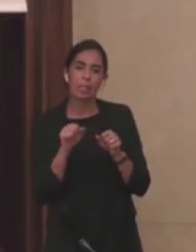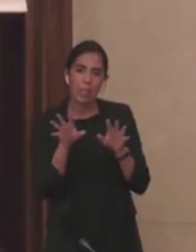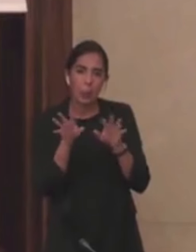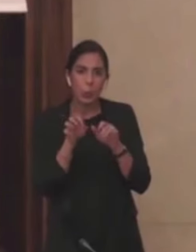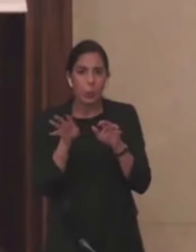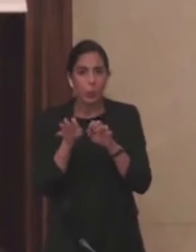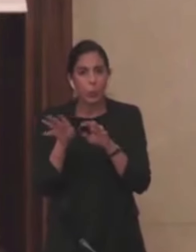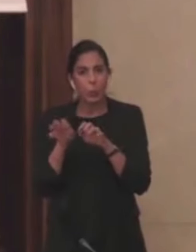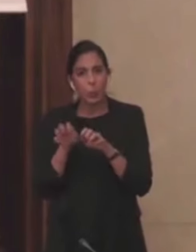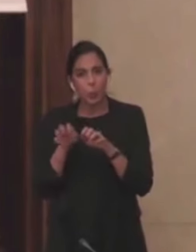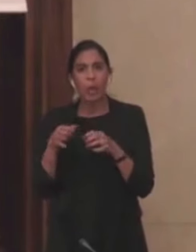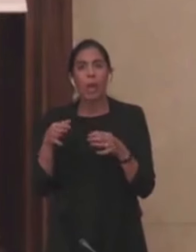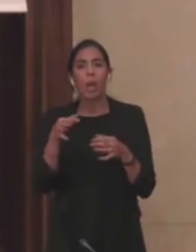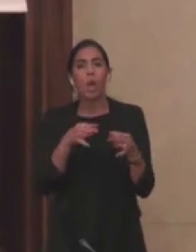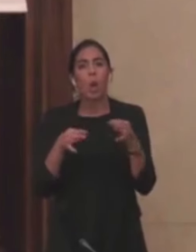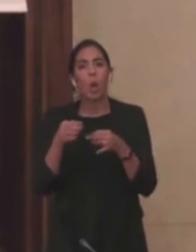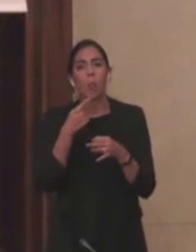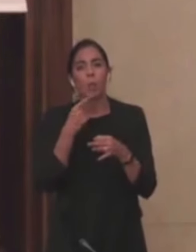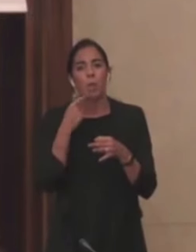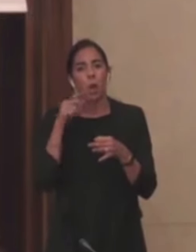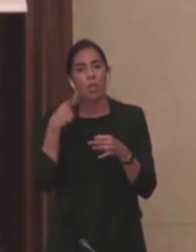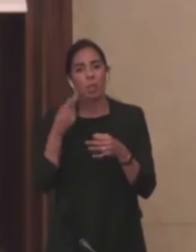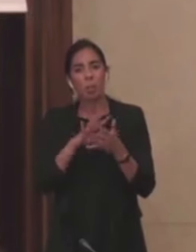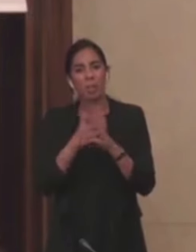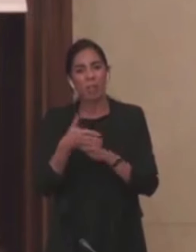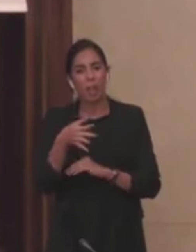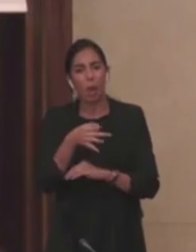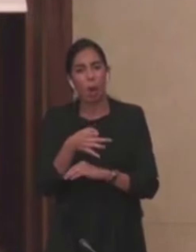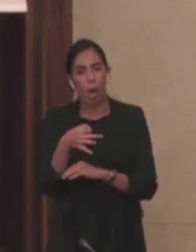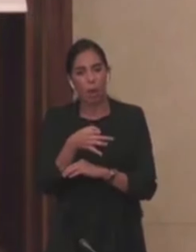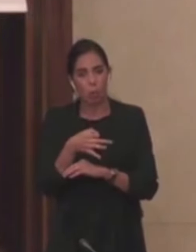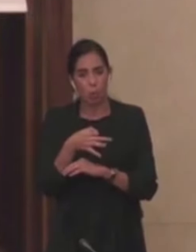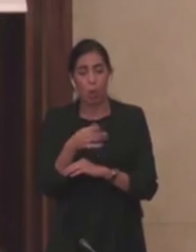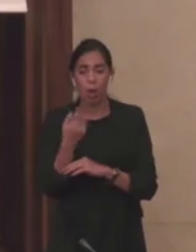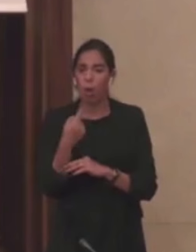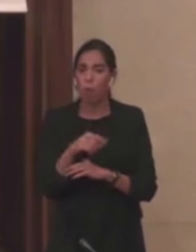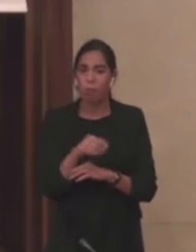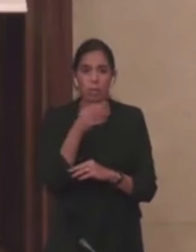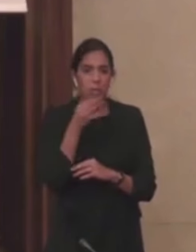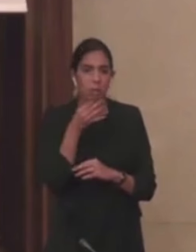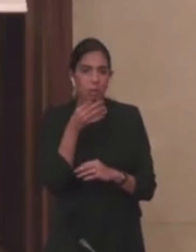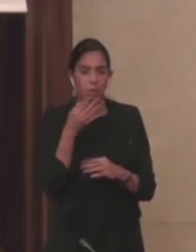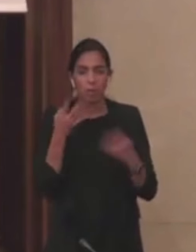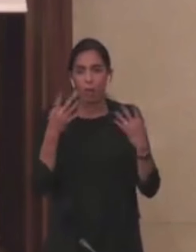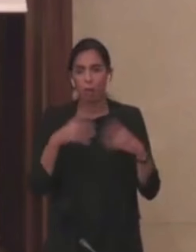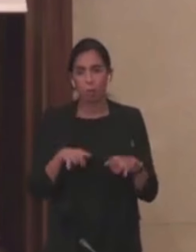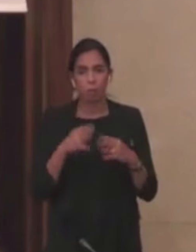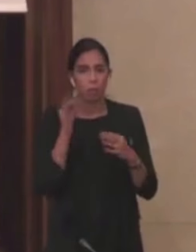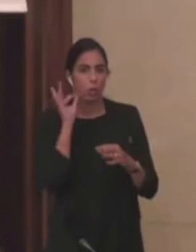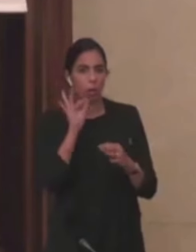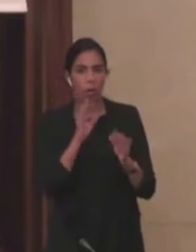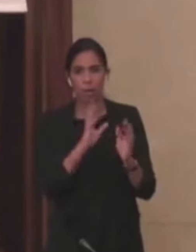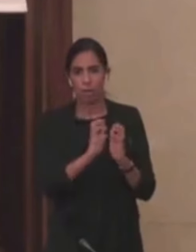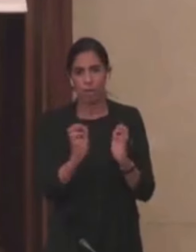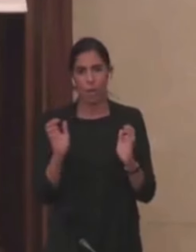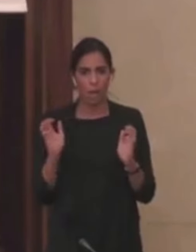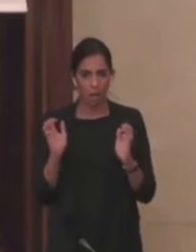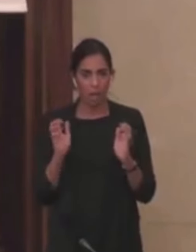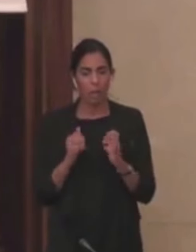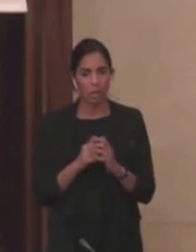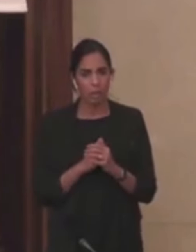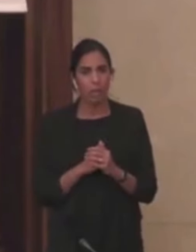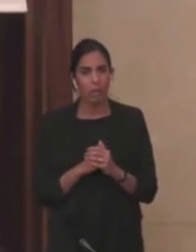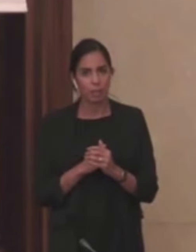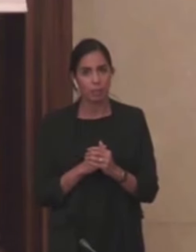white blood cells to create the clots. So ivermectin has been used to prevent